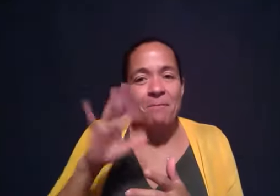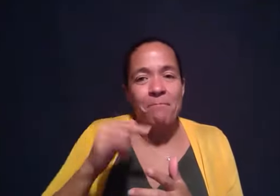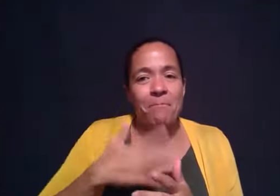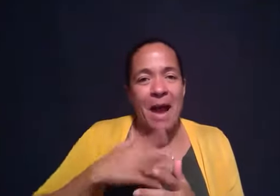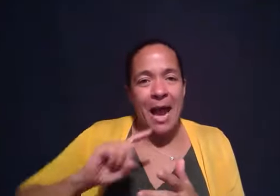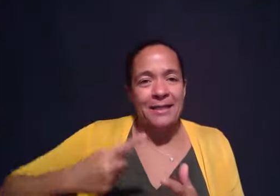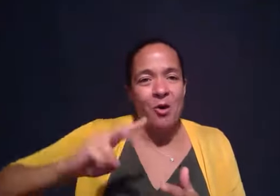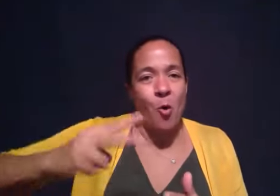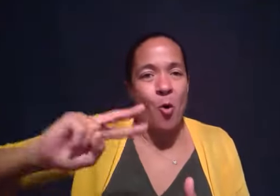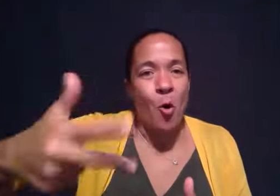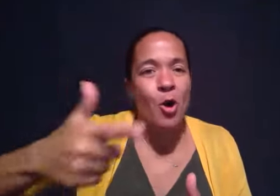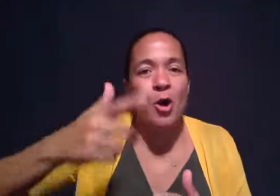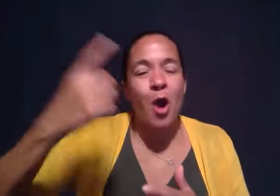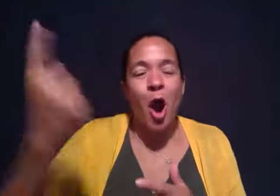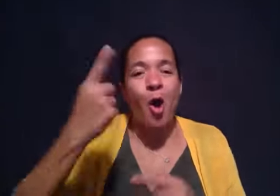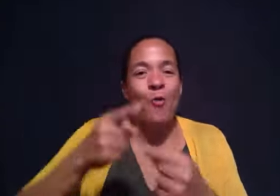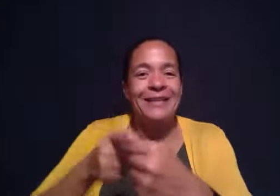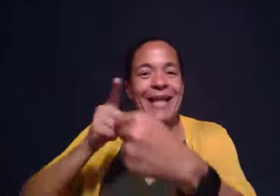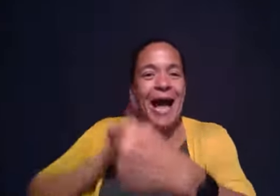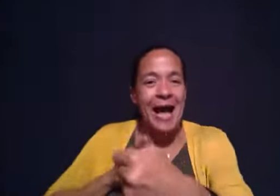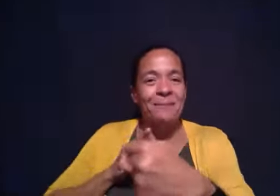one of the things we discovered on my inventory was that